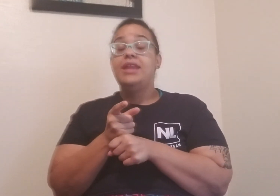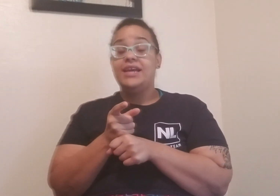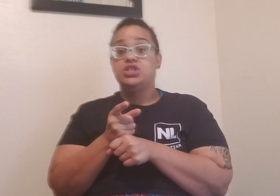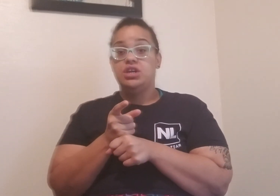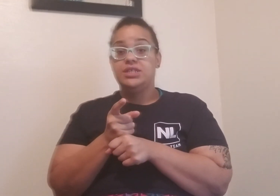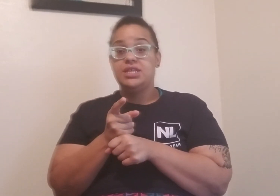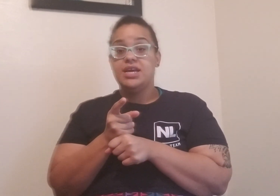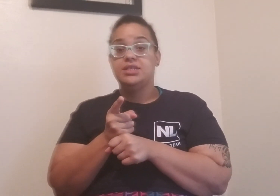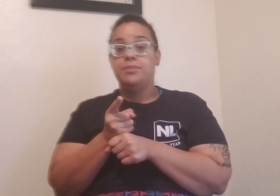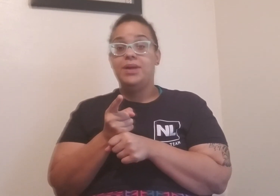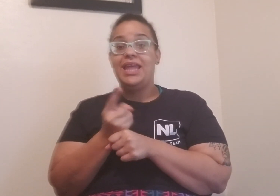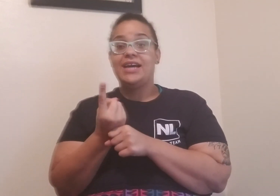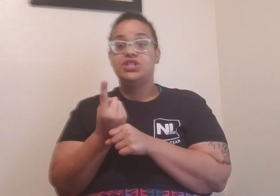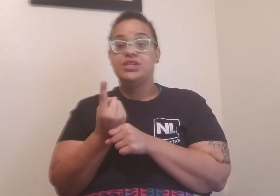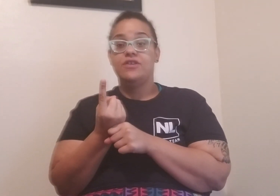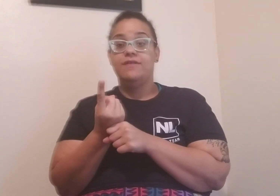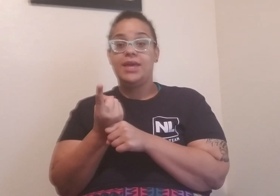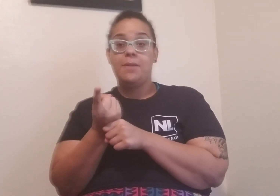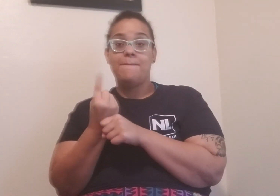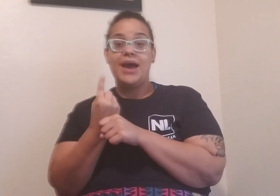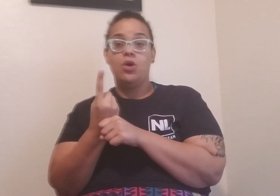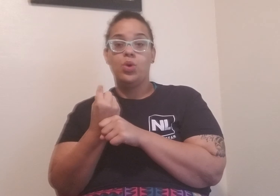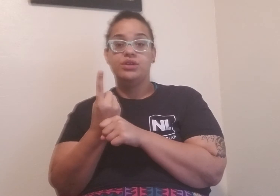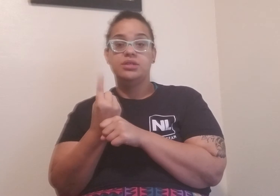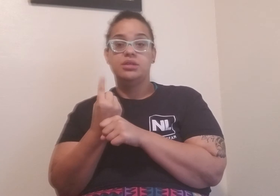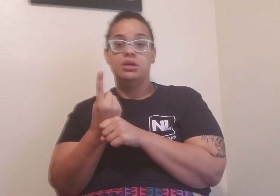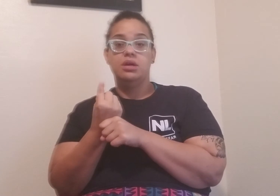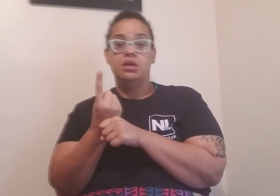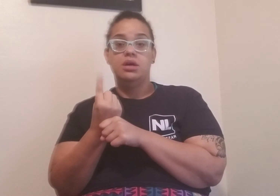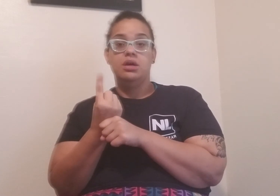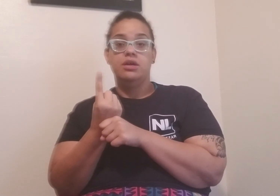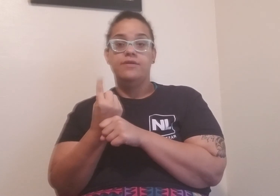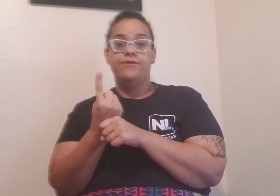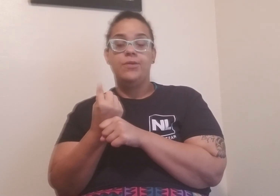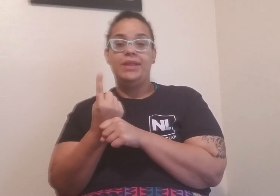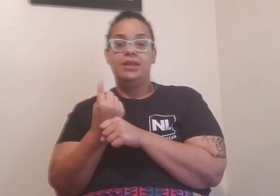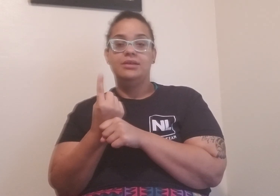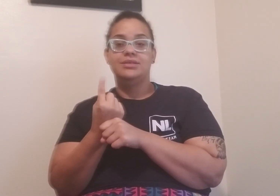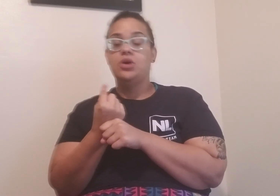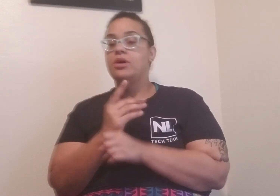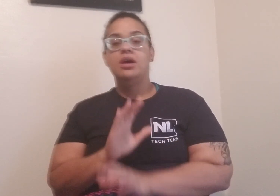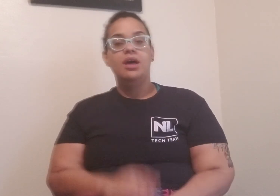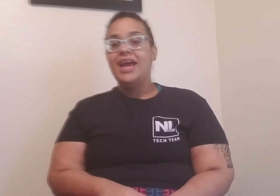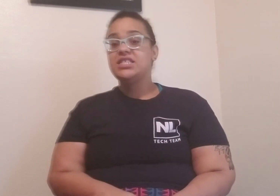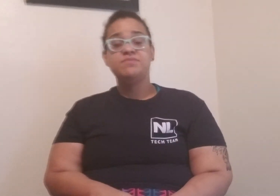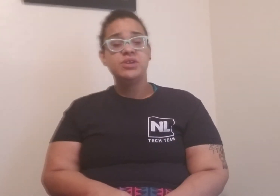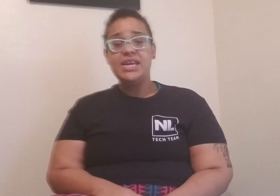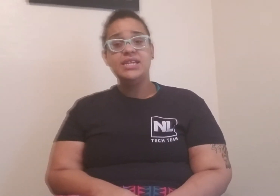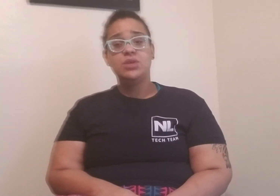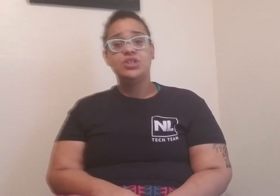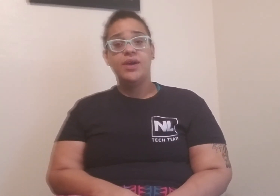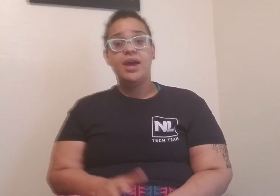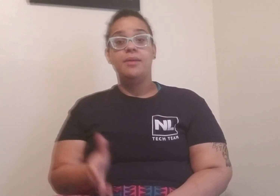next year is this, but last year is you're flicking backwards from the, so it's pretty easy. Once you get